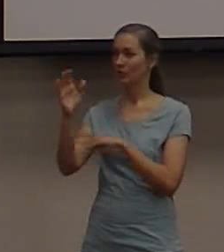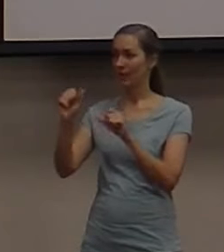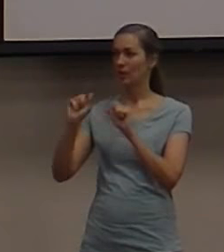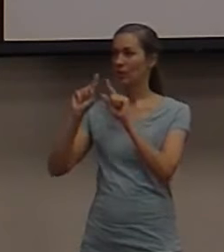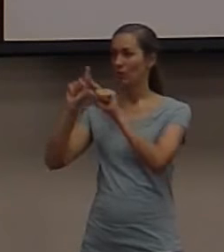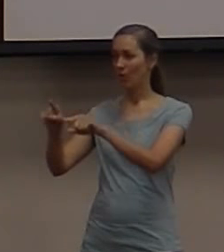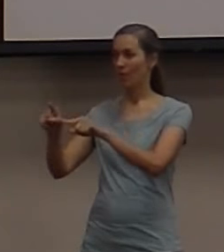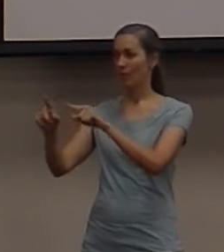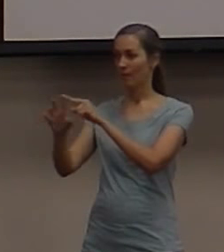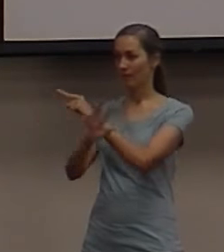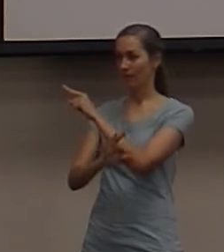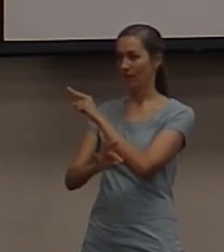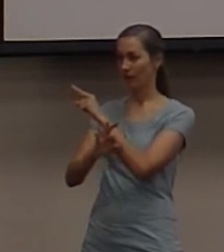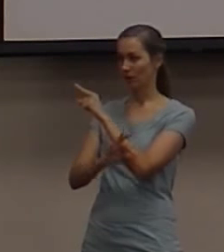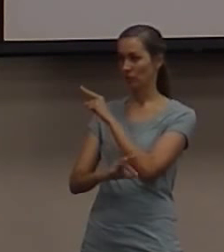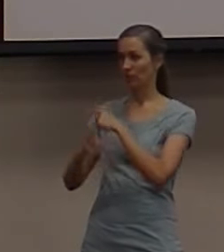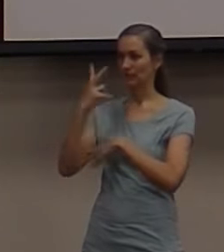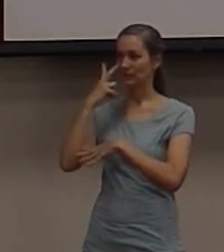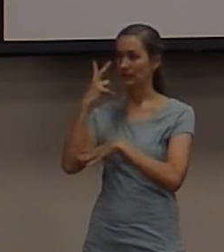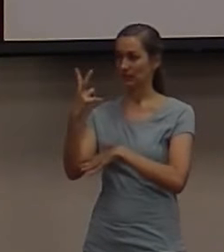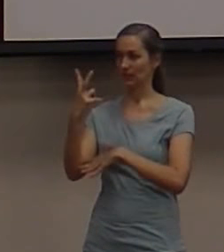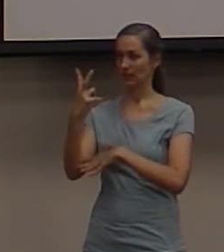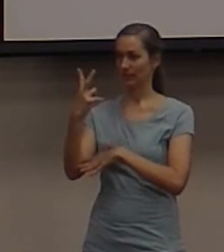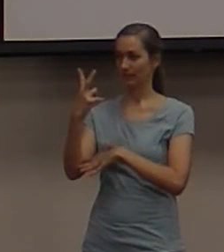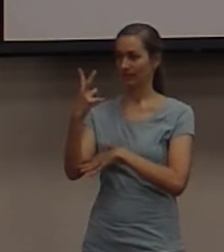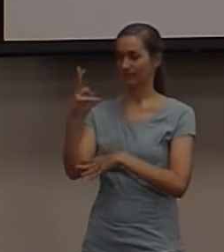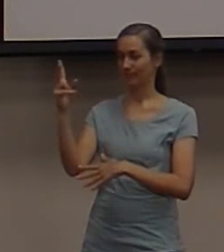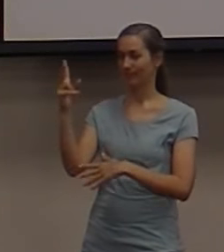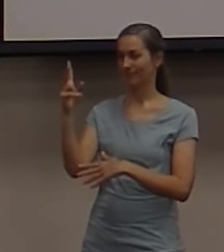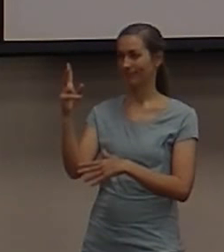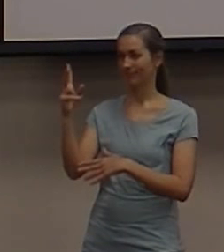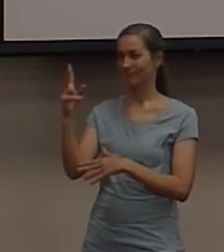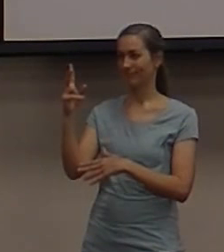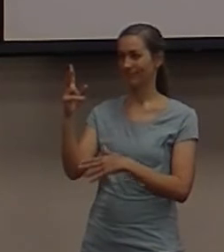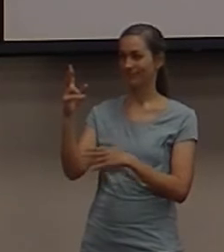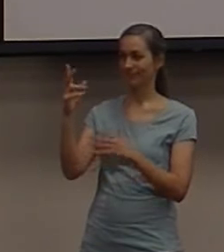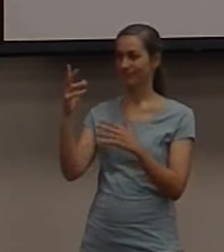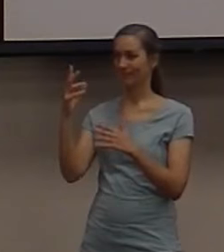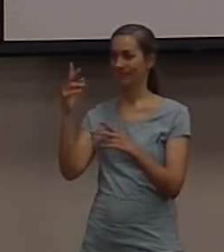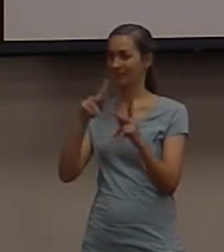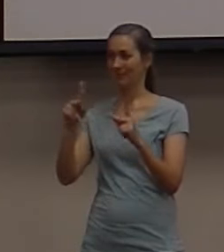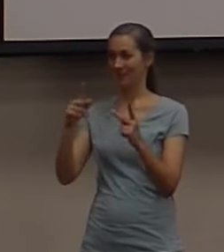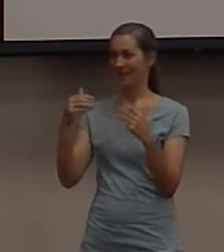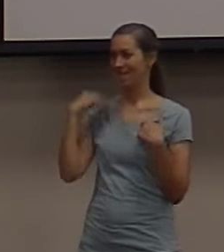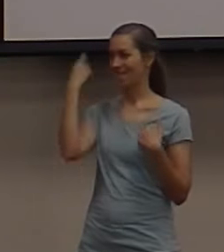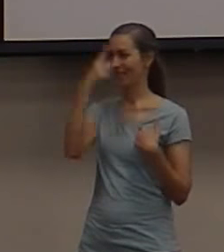and to see on the face of those who are there that light that shines in the midst of darkness.